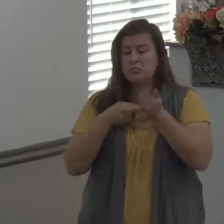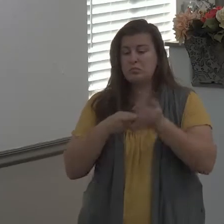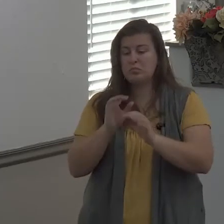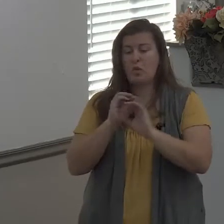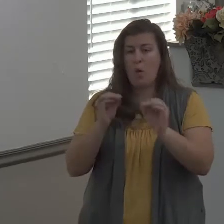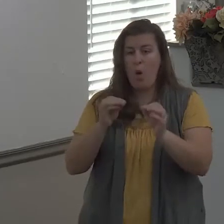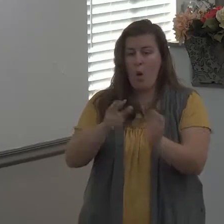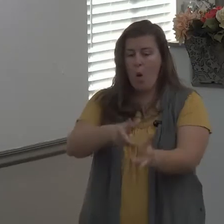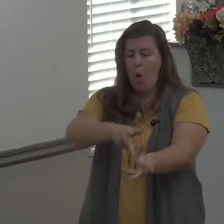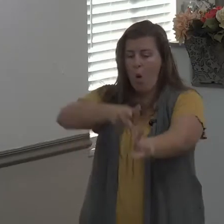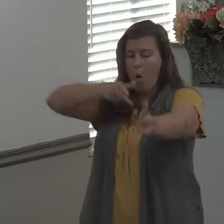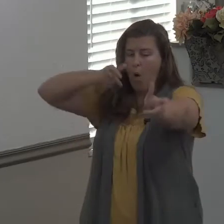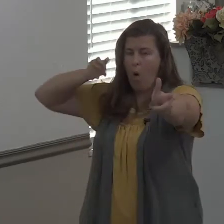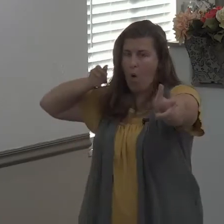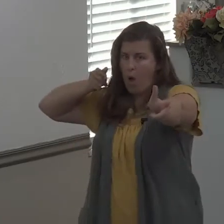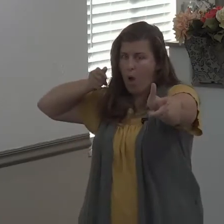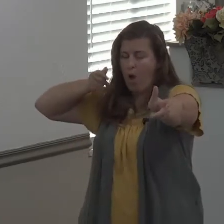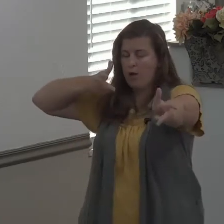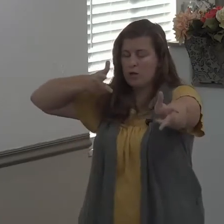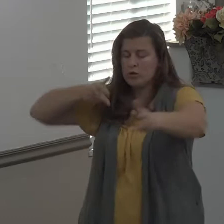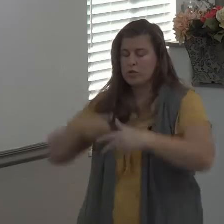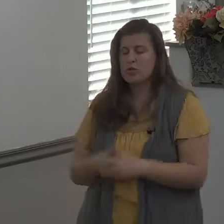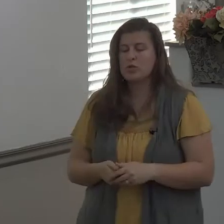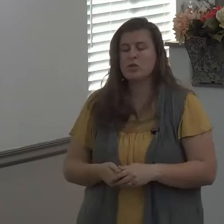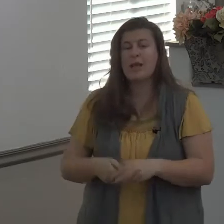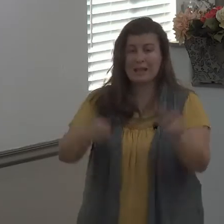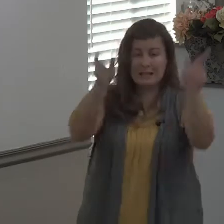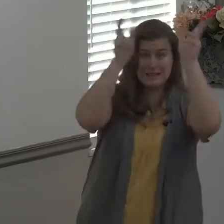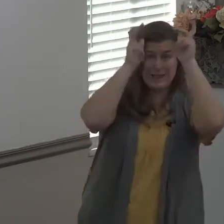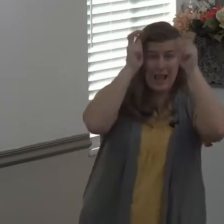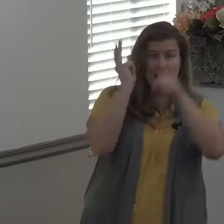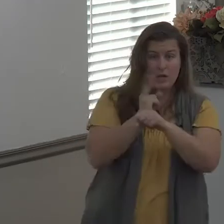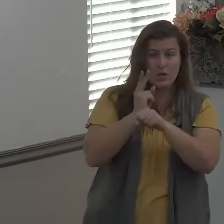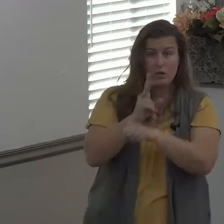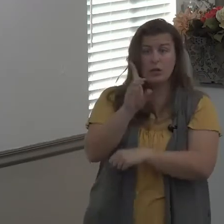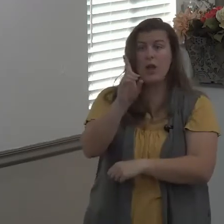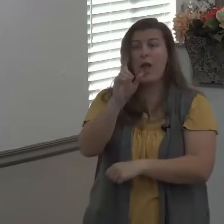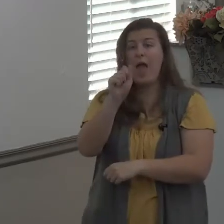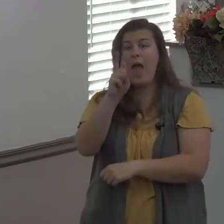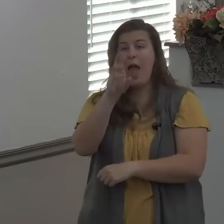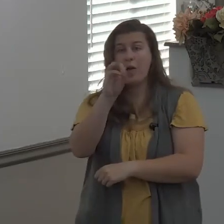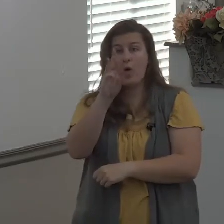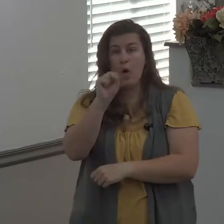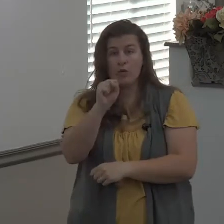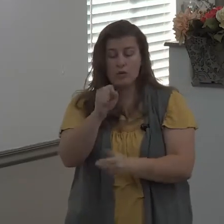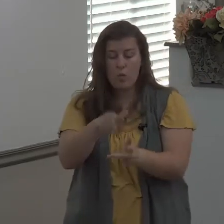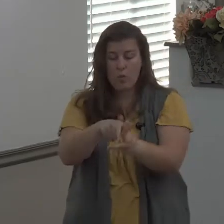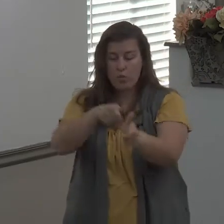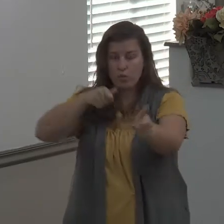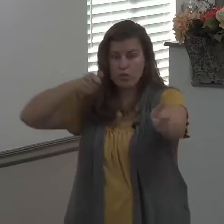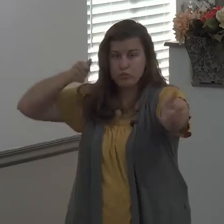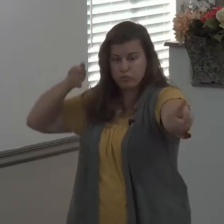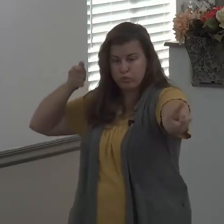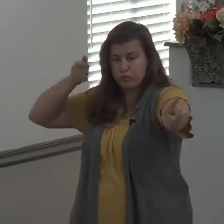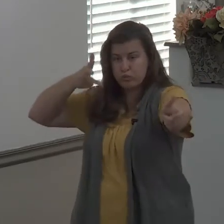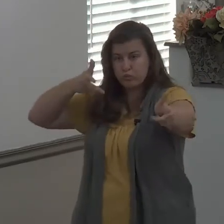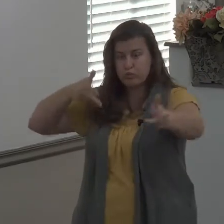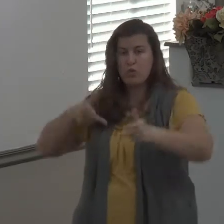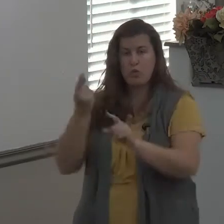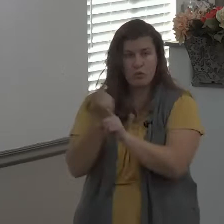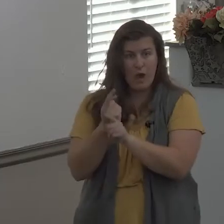fire. But you know, there's also no archers. You jump down to verse 16. We already read it this evening, but you know what Satan